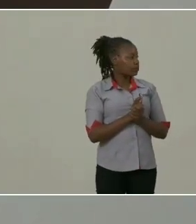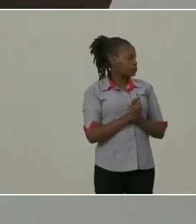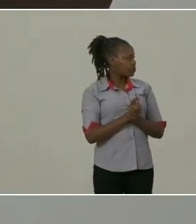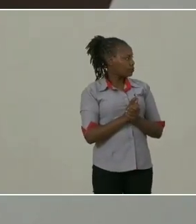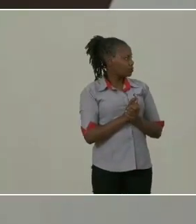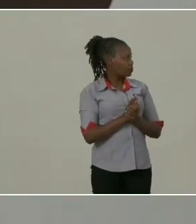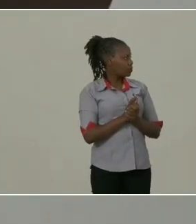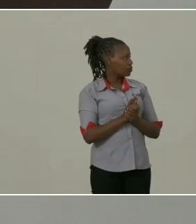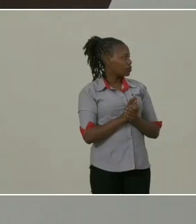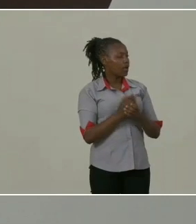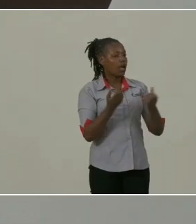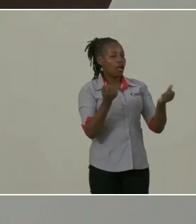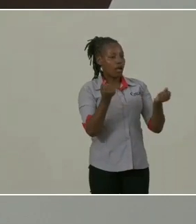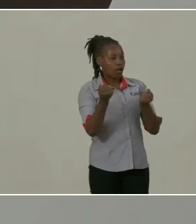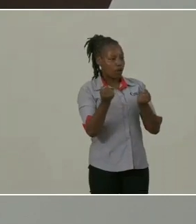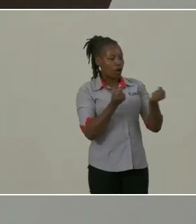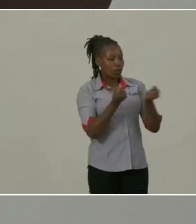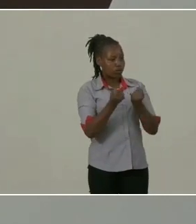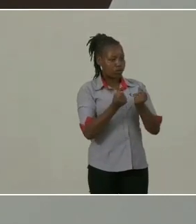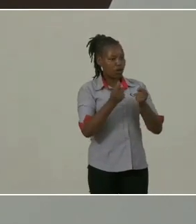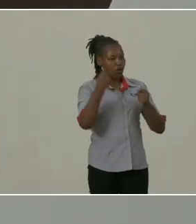the motor vehicle will be modified.